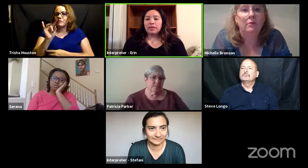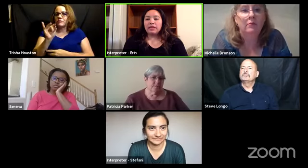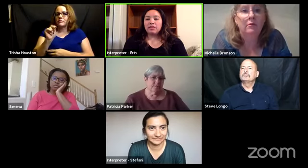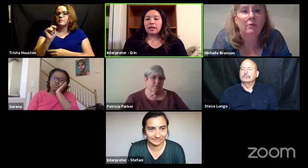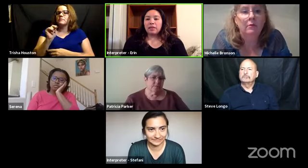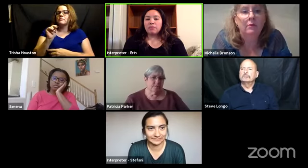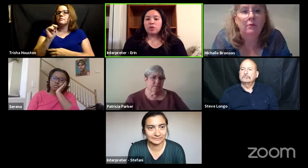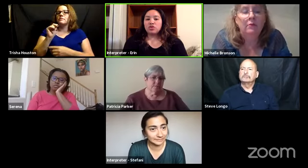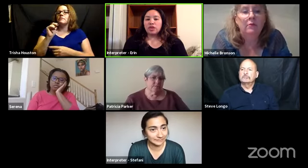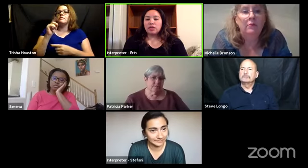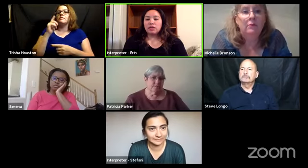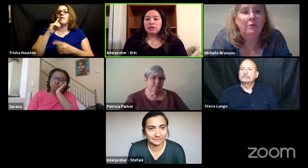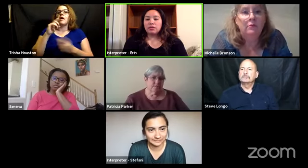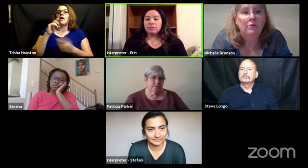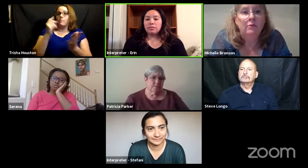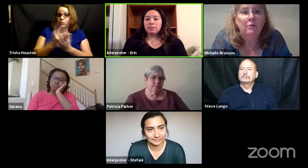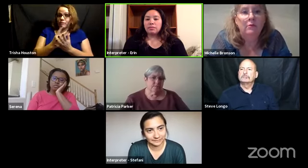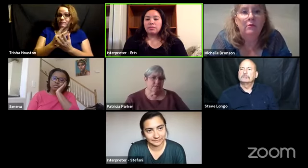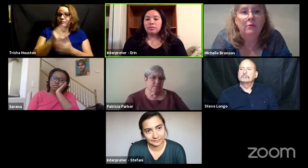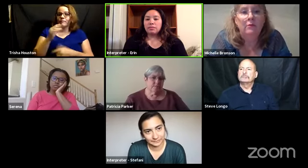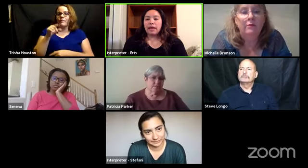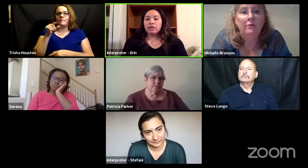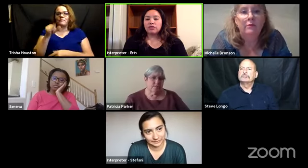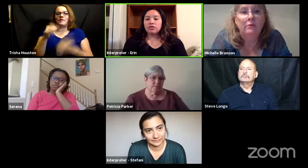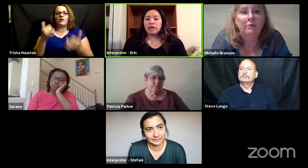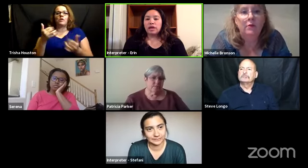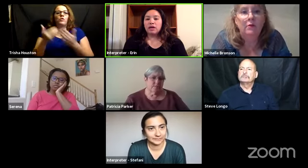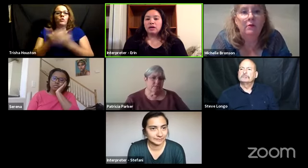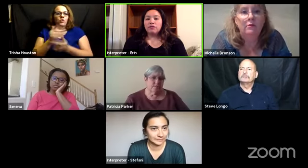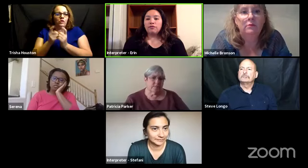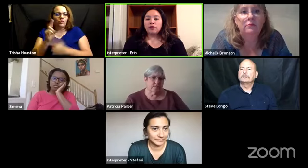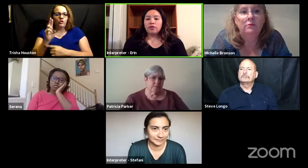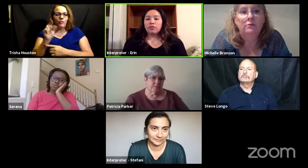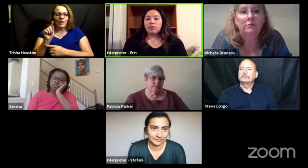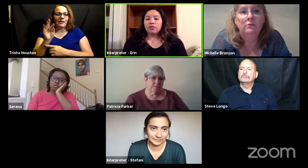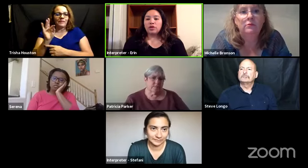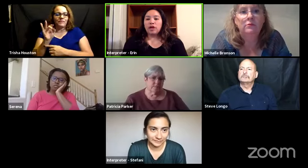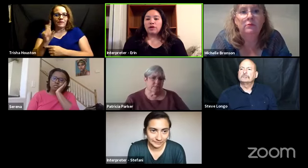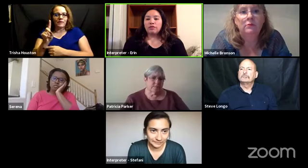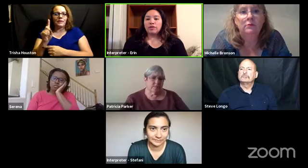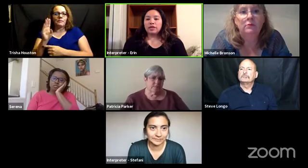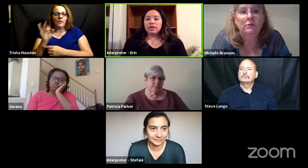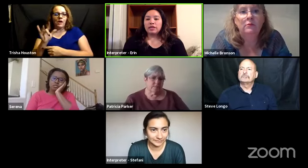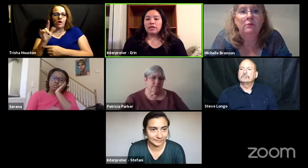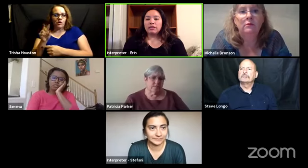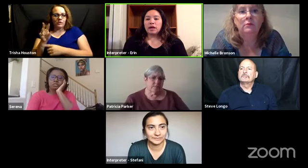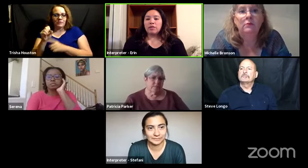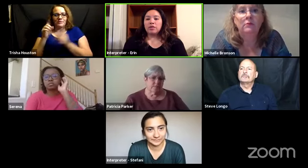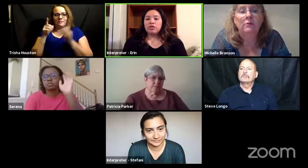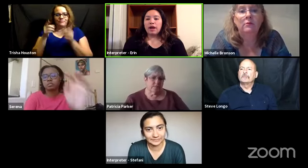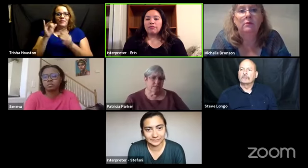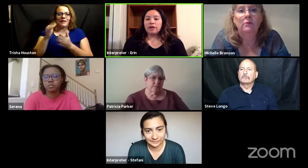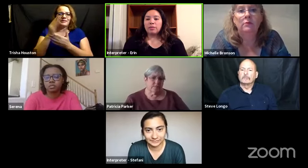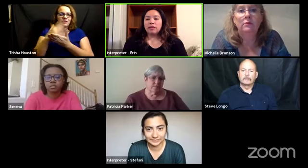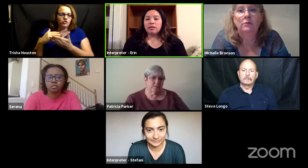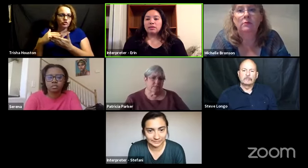to make a motion, Patty or Serena, for the approval of these new ratified